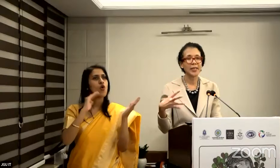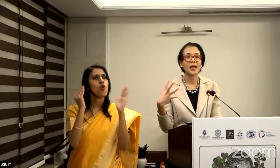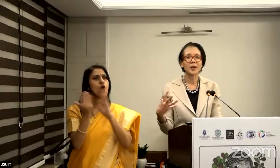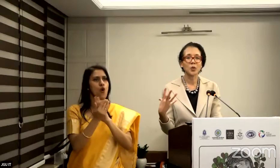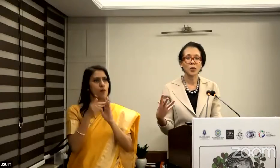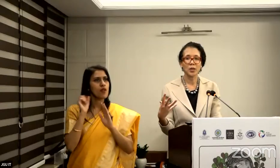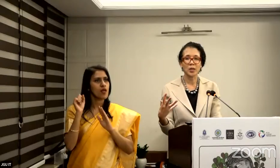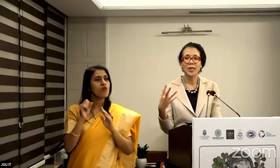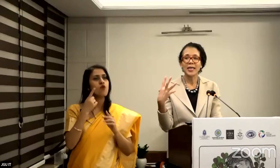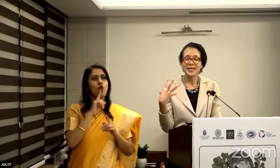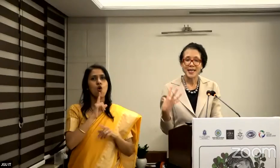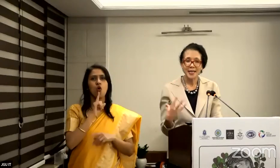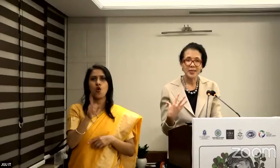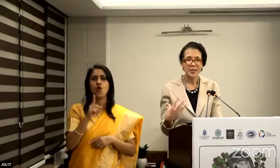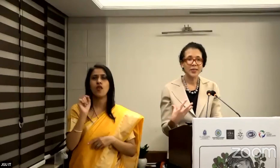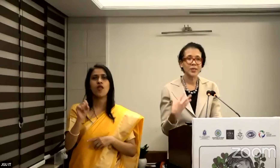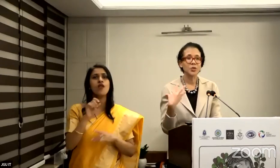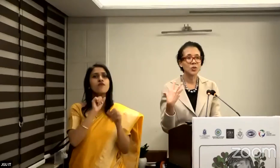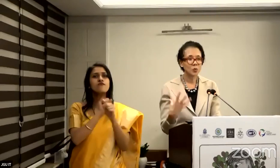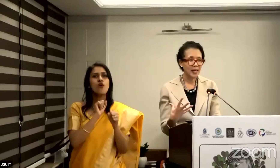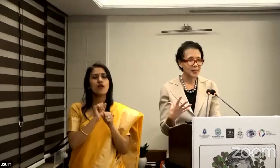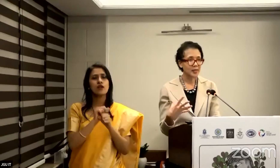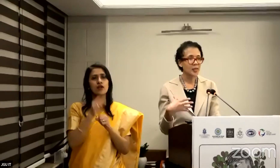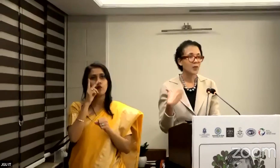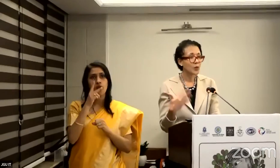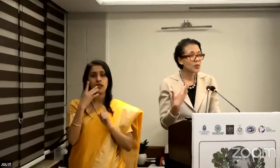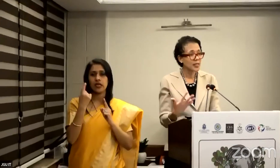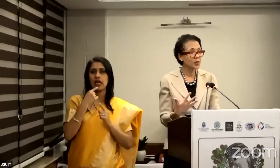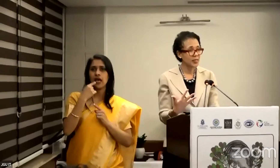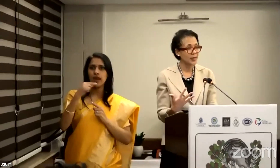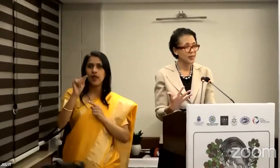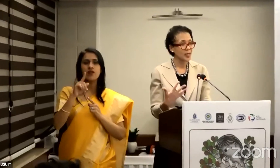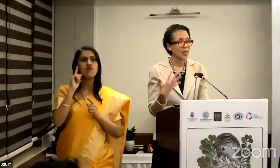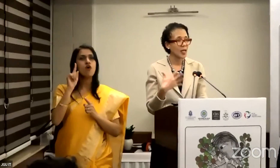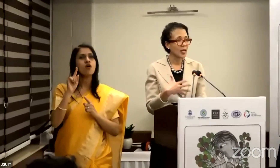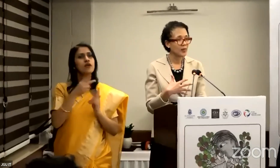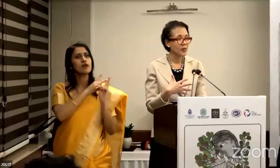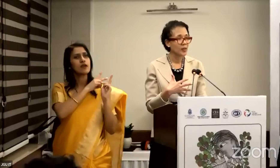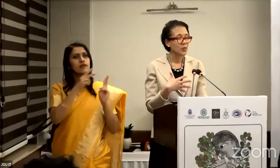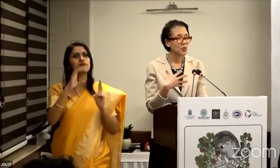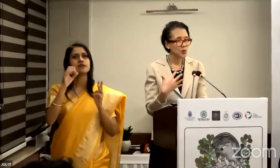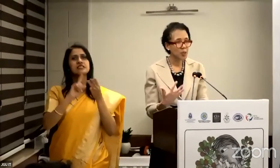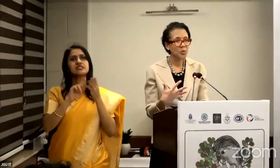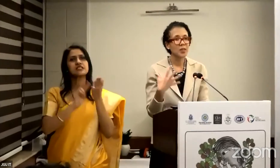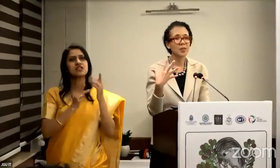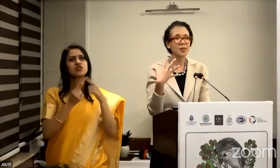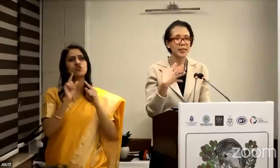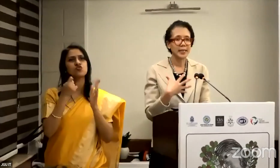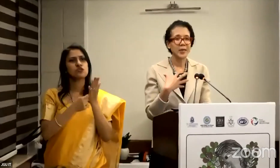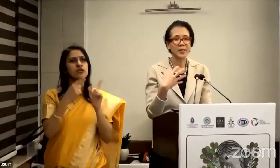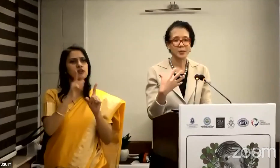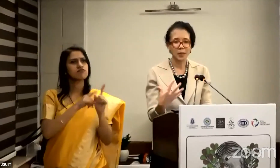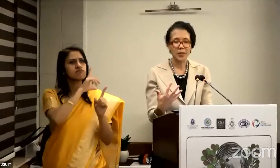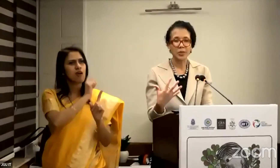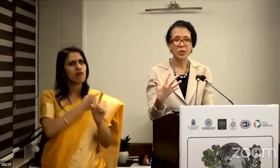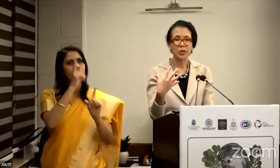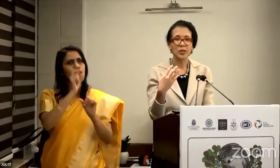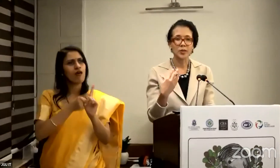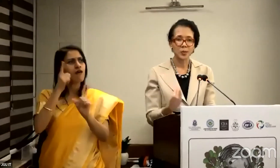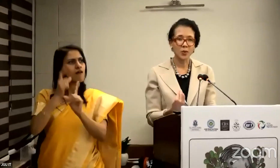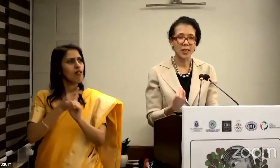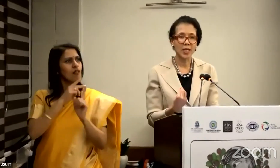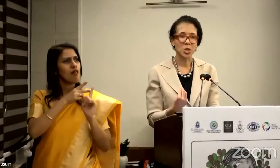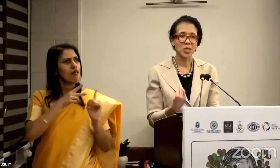global economic order necessary to correct for centuries of structural, economic, and